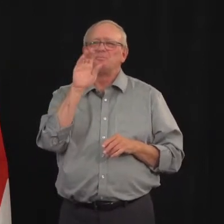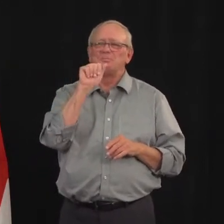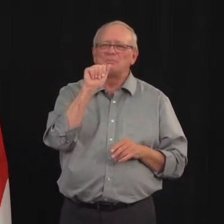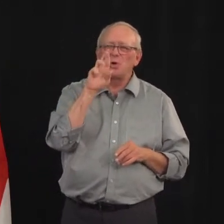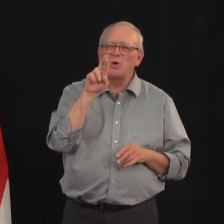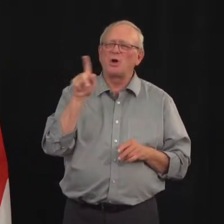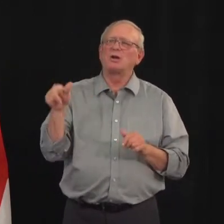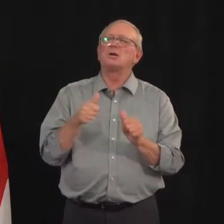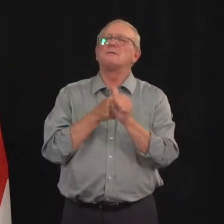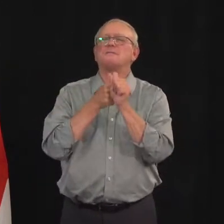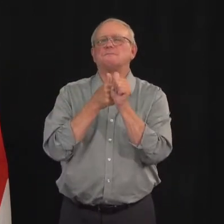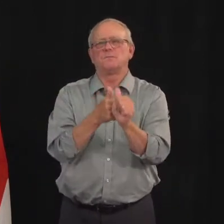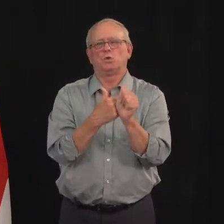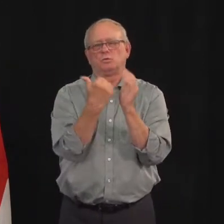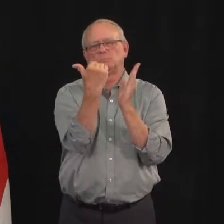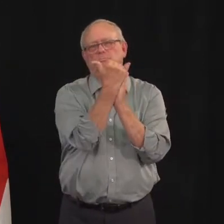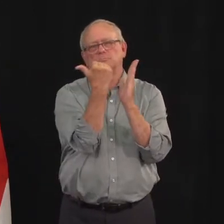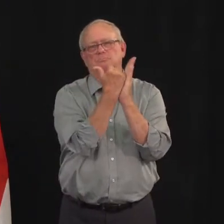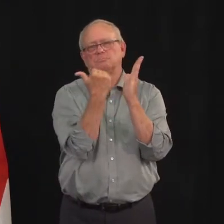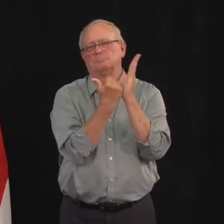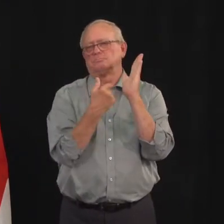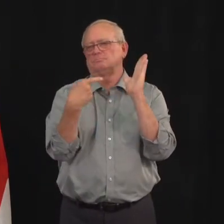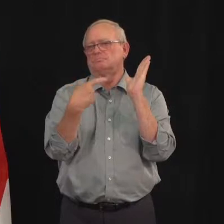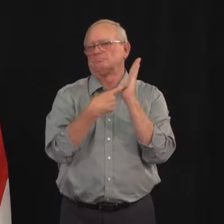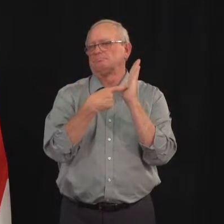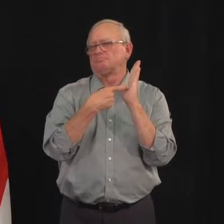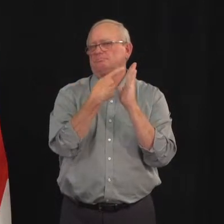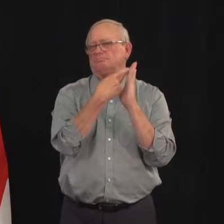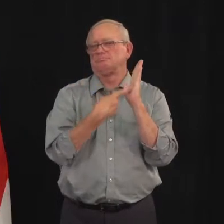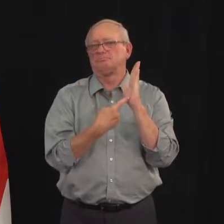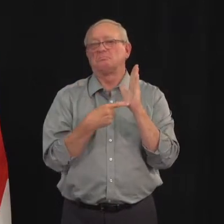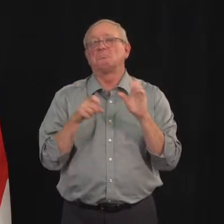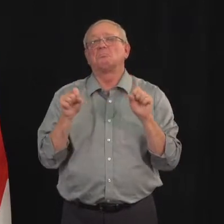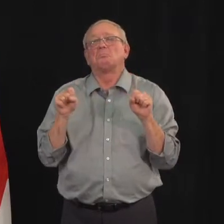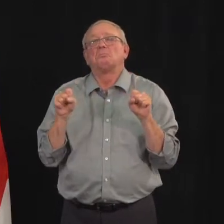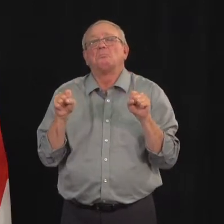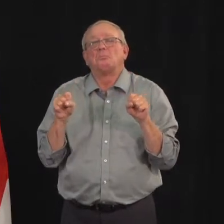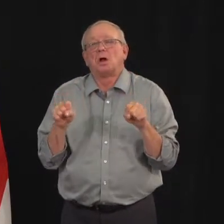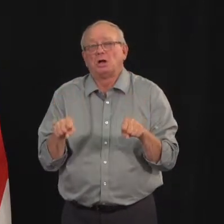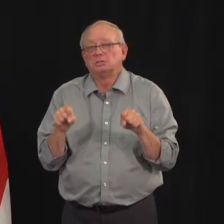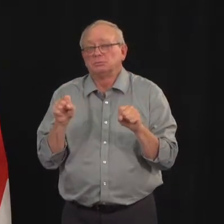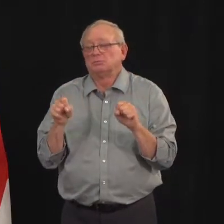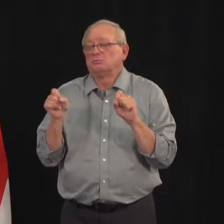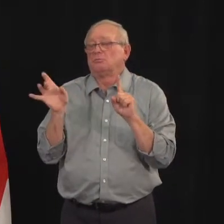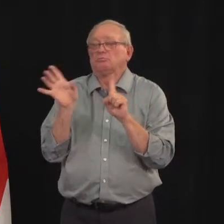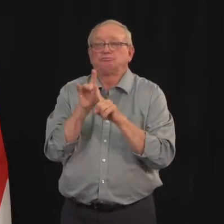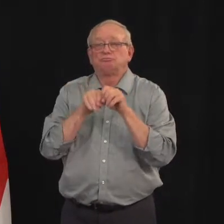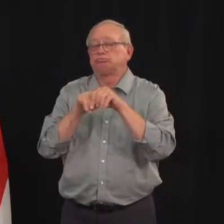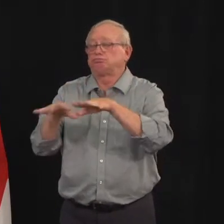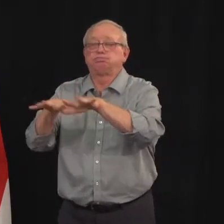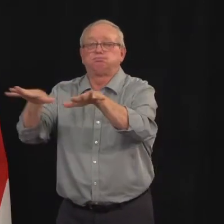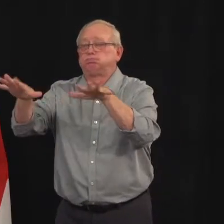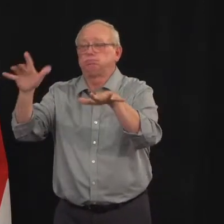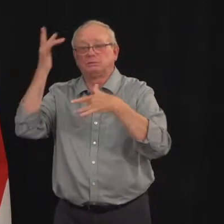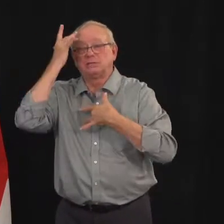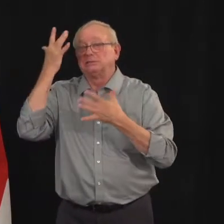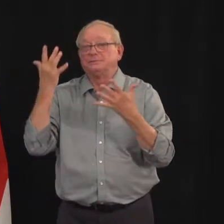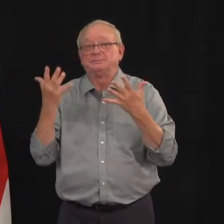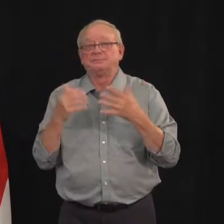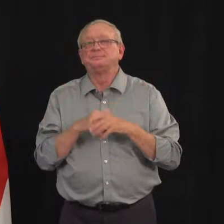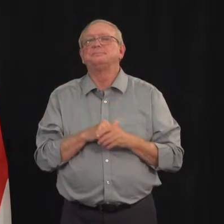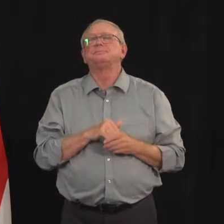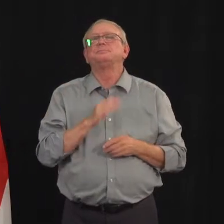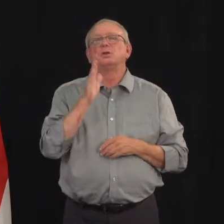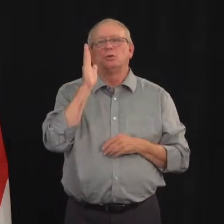likelihood that you could have widespread transmission in those locations. And we will be reminding those operators in